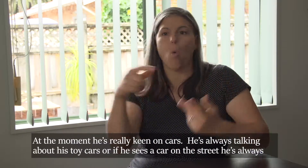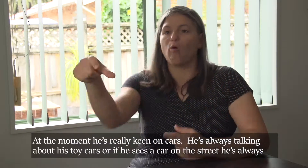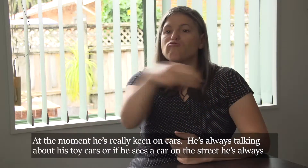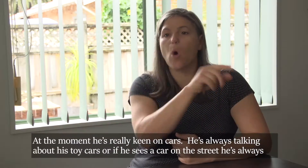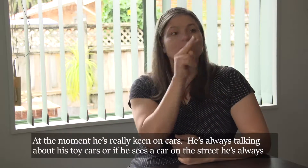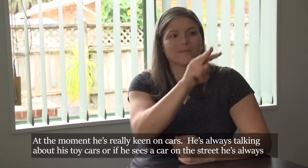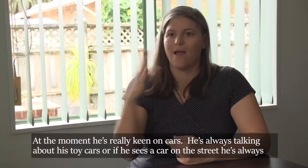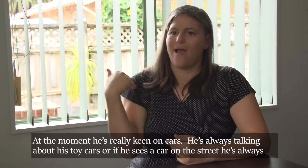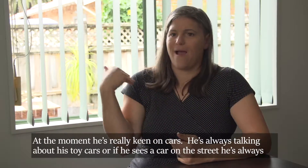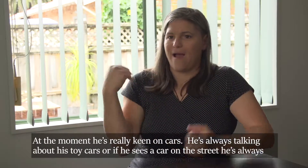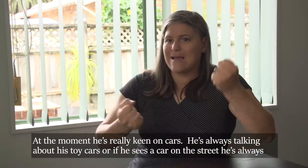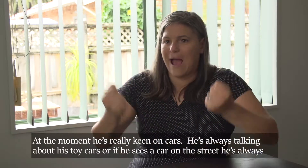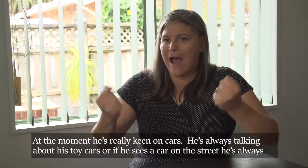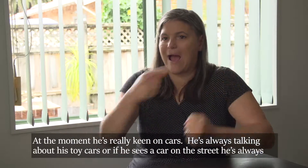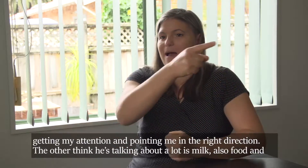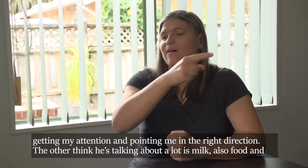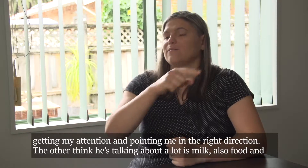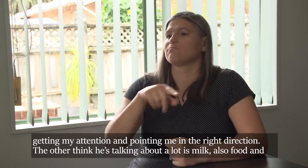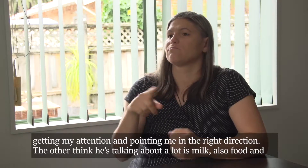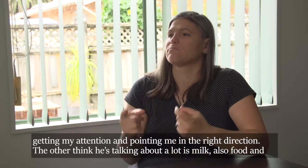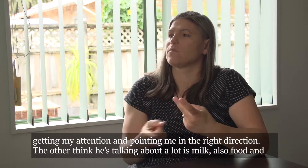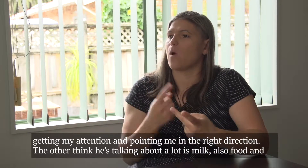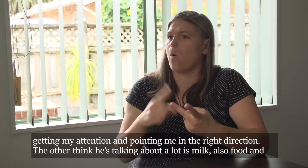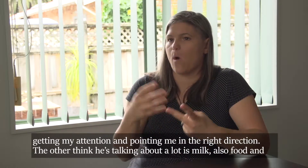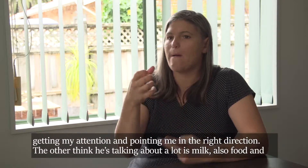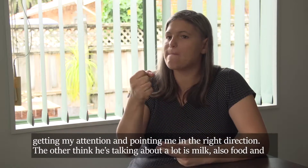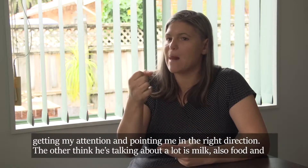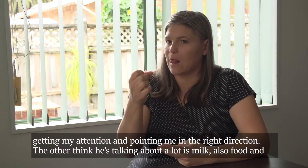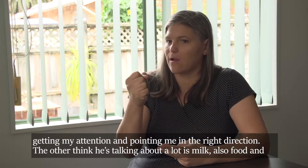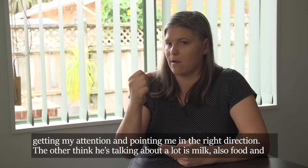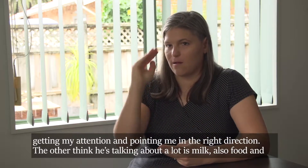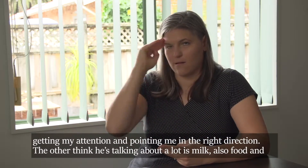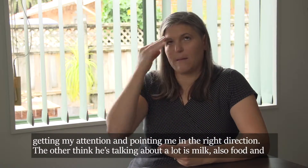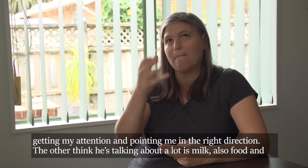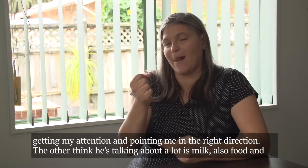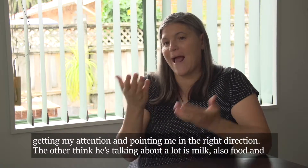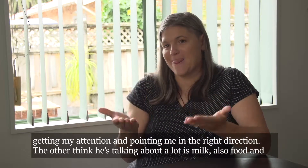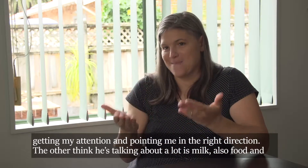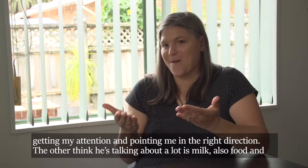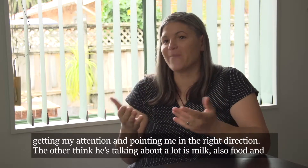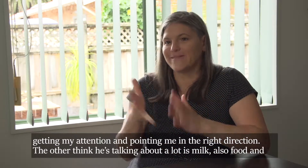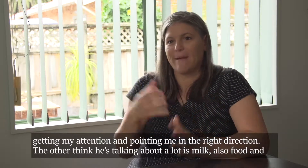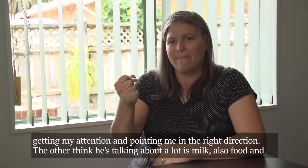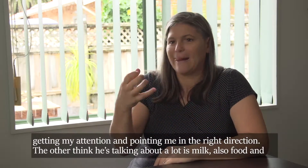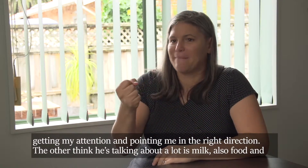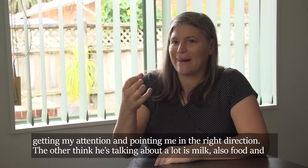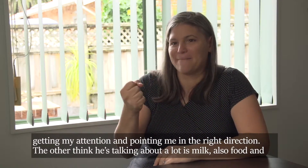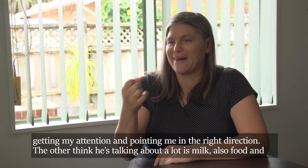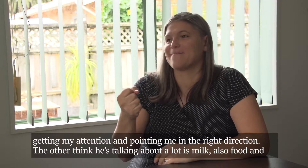on the street, he's always getting my attention and pointing me in the right direction. The other thing he's talking